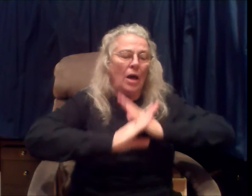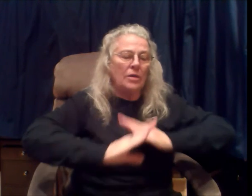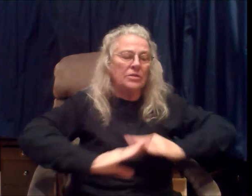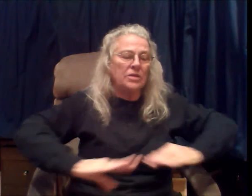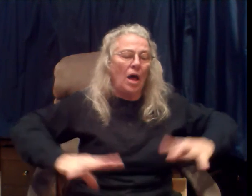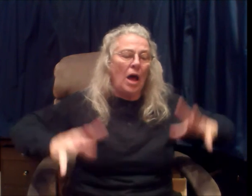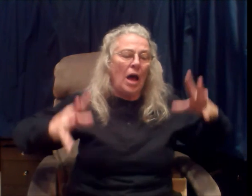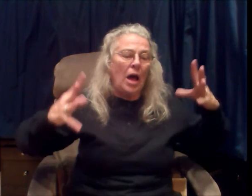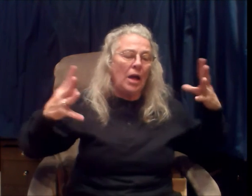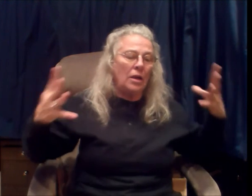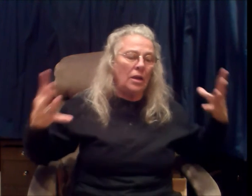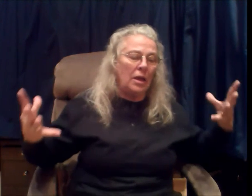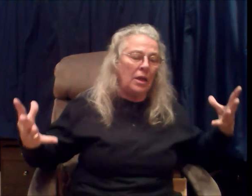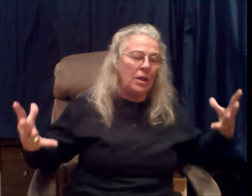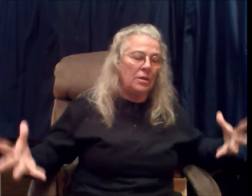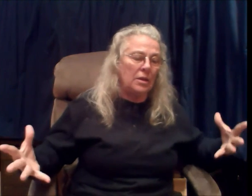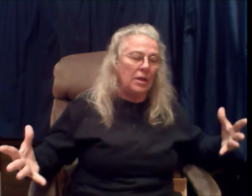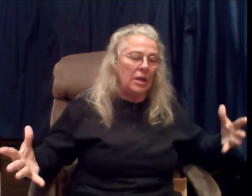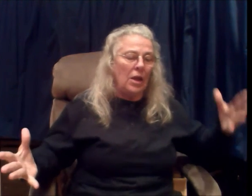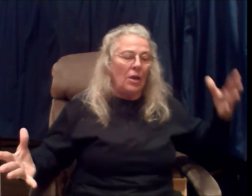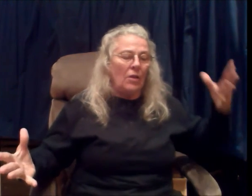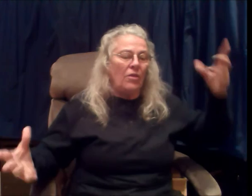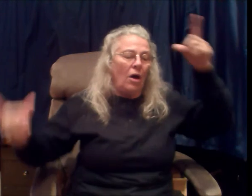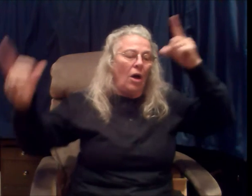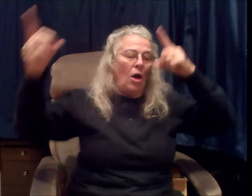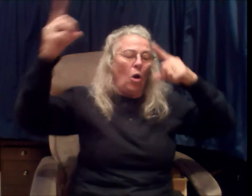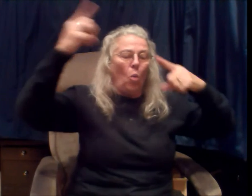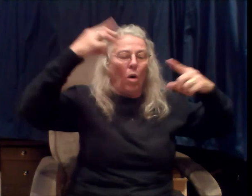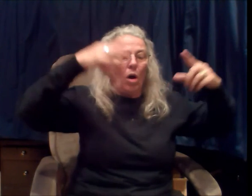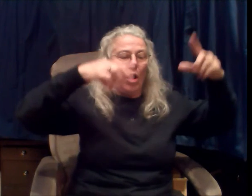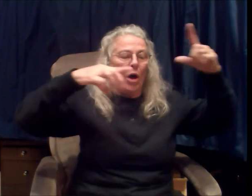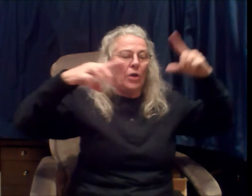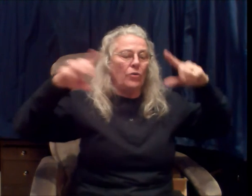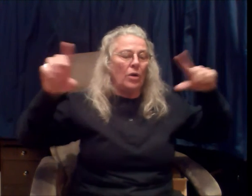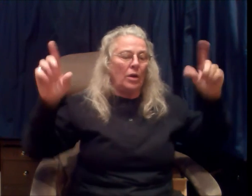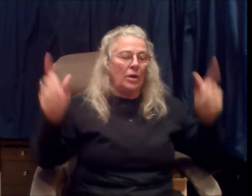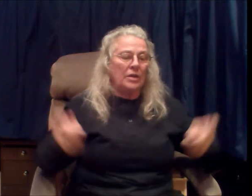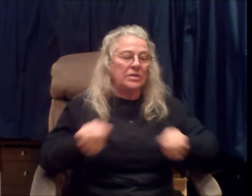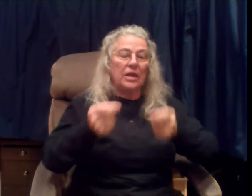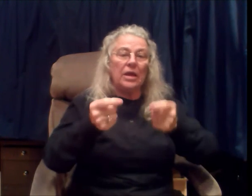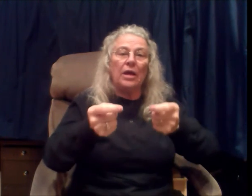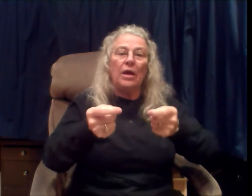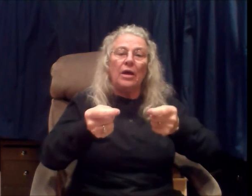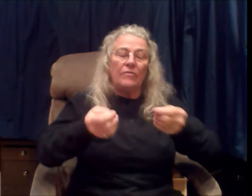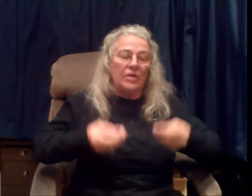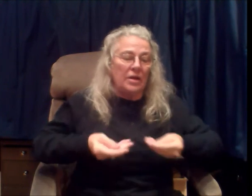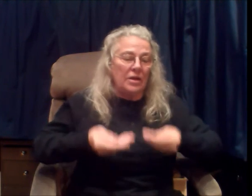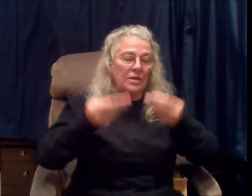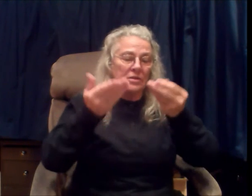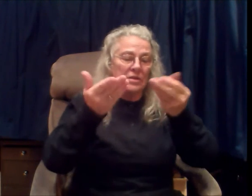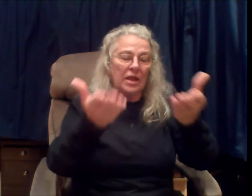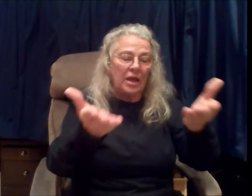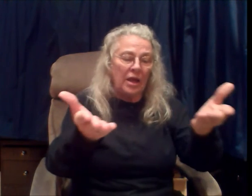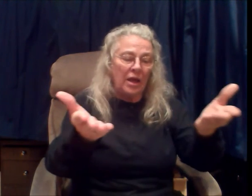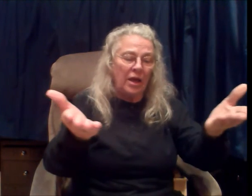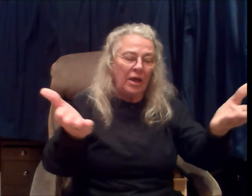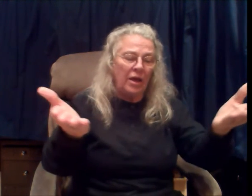How silently the wondrous gift is